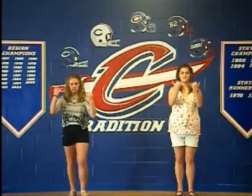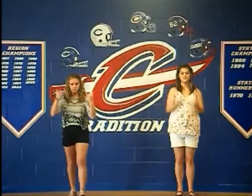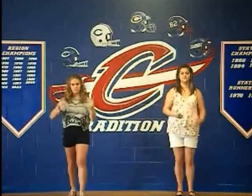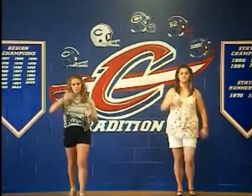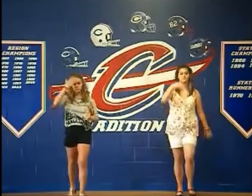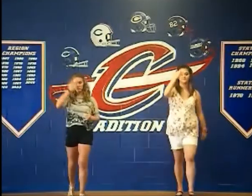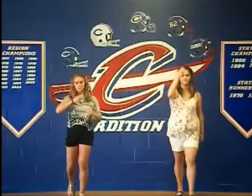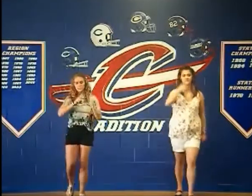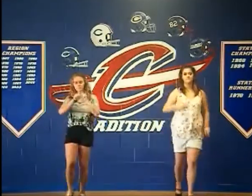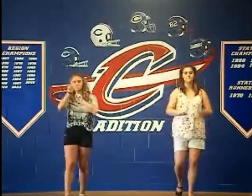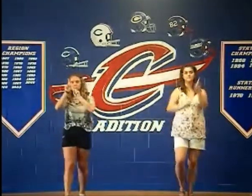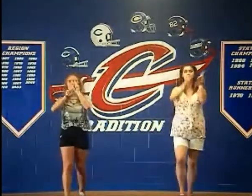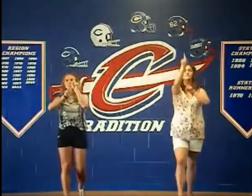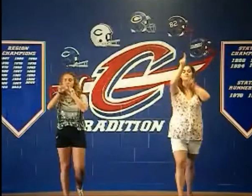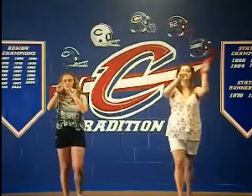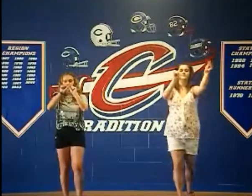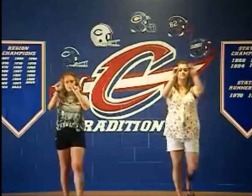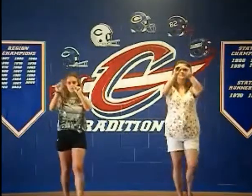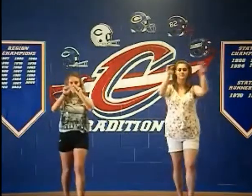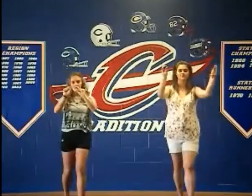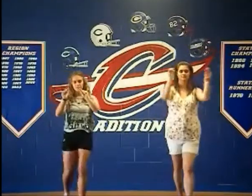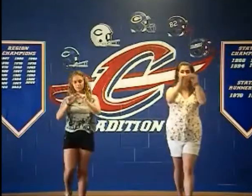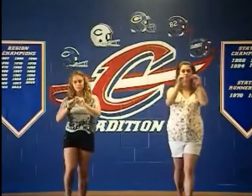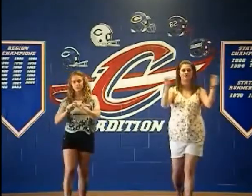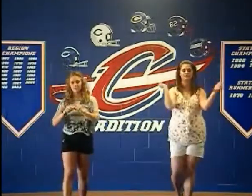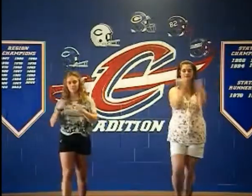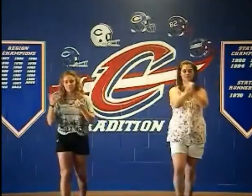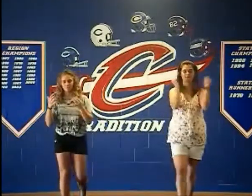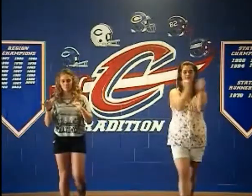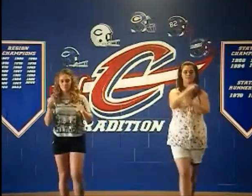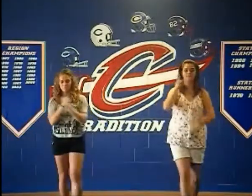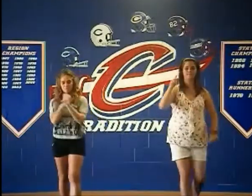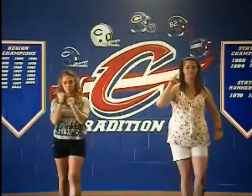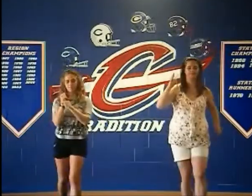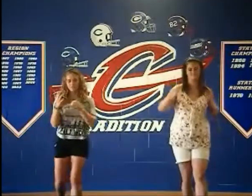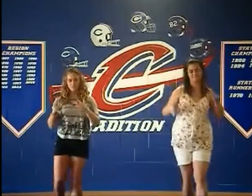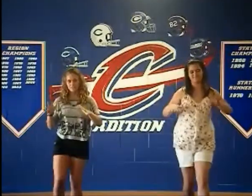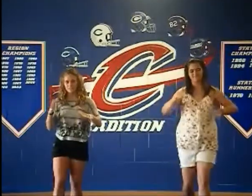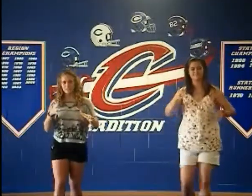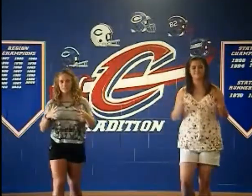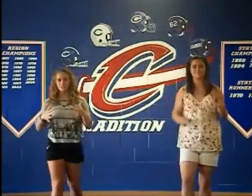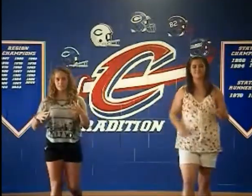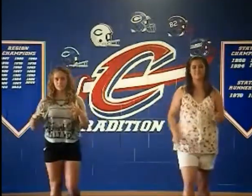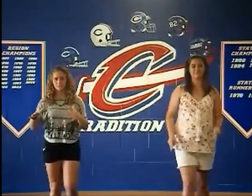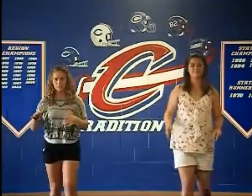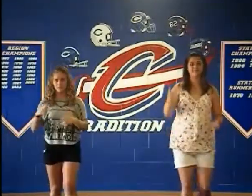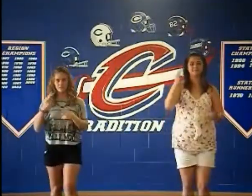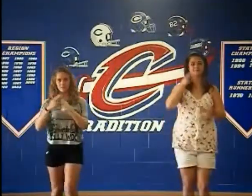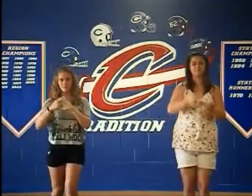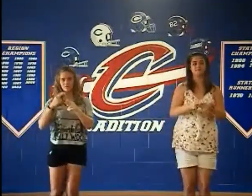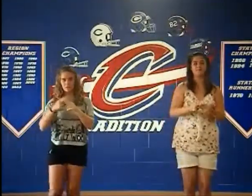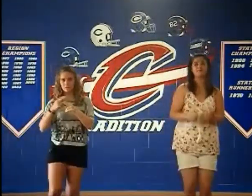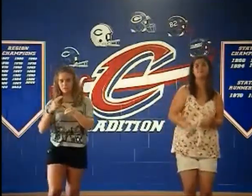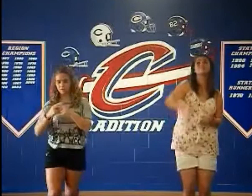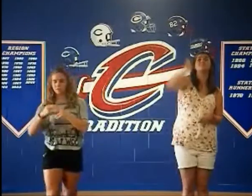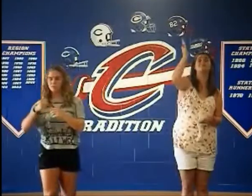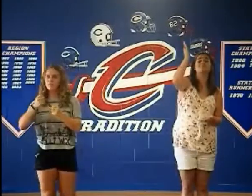Well it's Turn and face the stars And stripes It's Fighting back them Butterflies It's